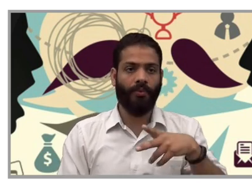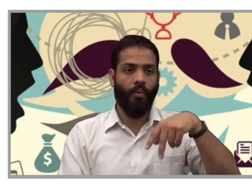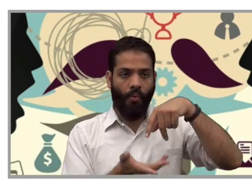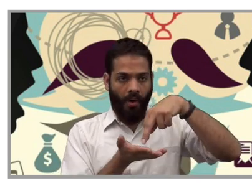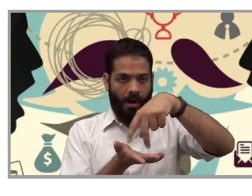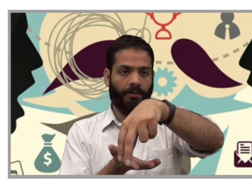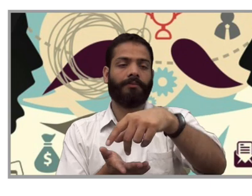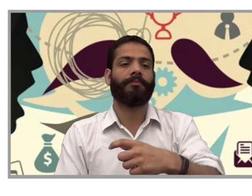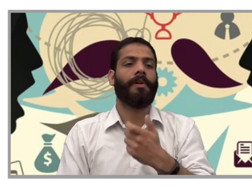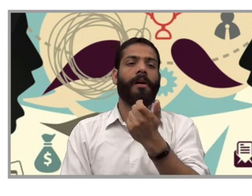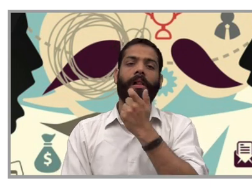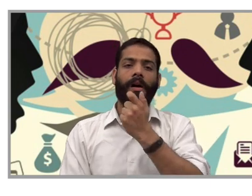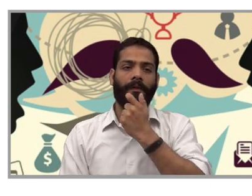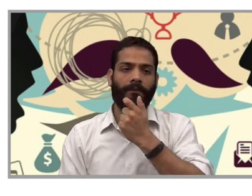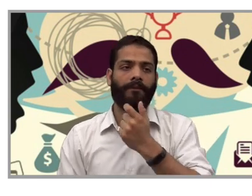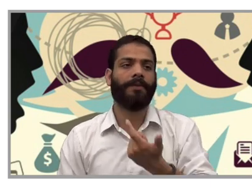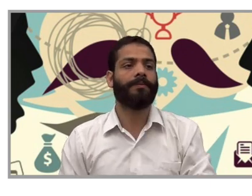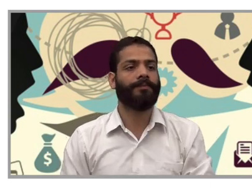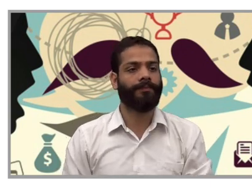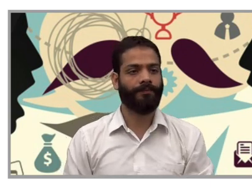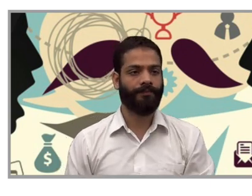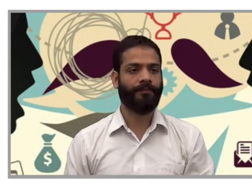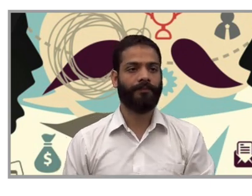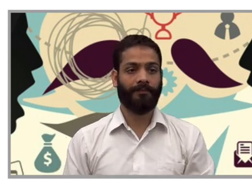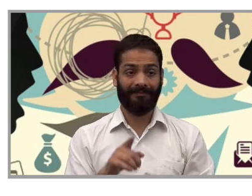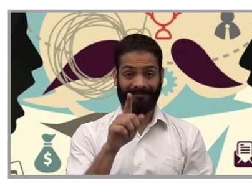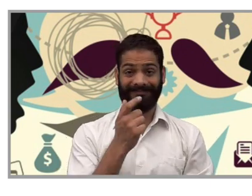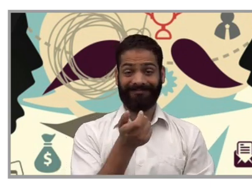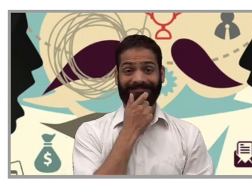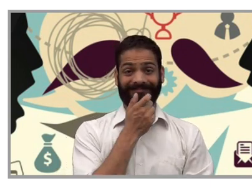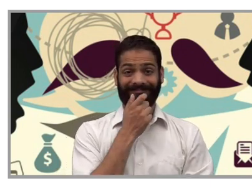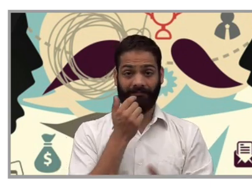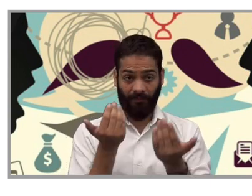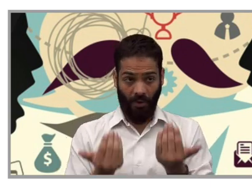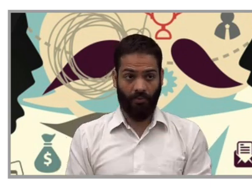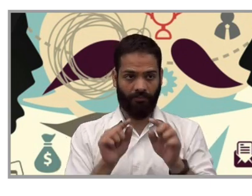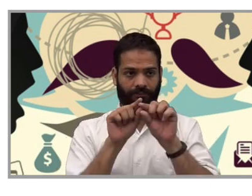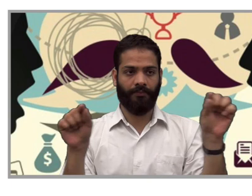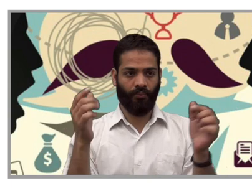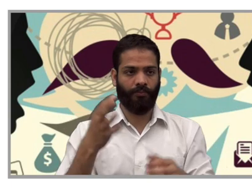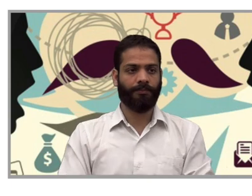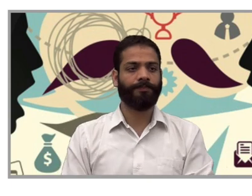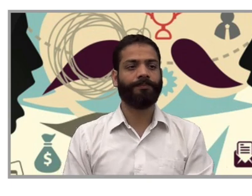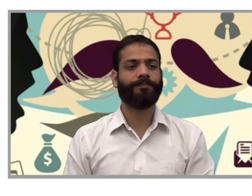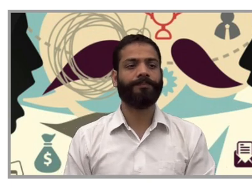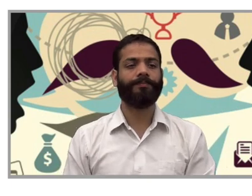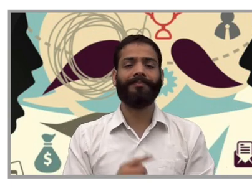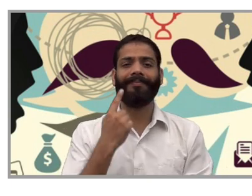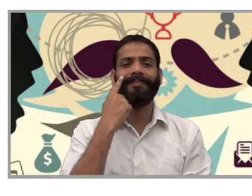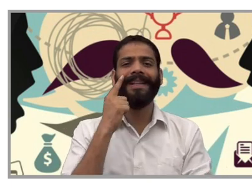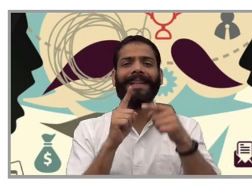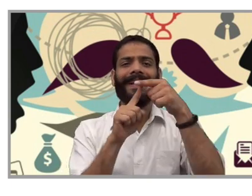Perfect aspect is grammaticalized from the sign finish. It is articulated after the verb sign and is often